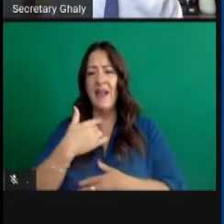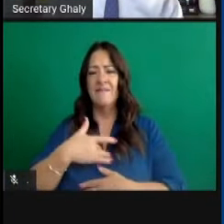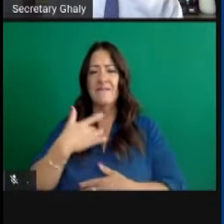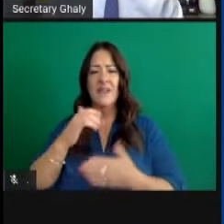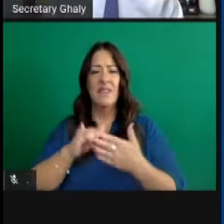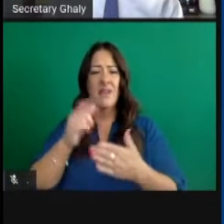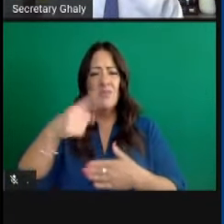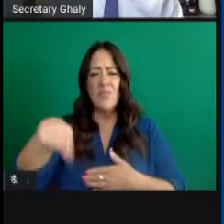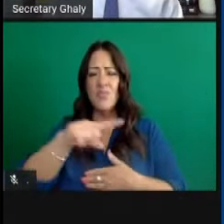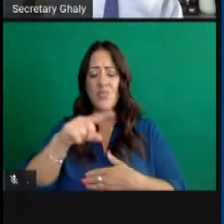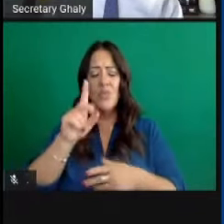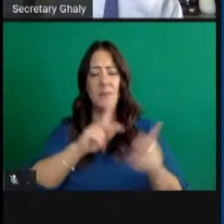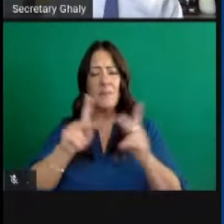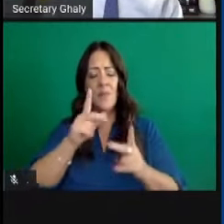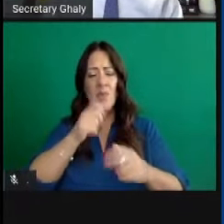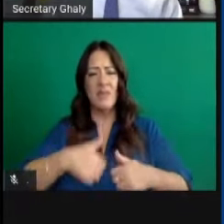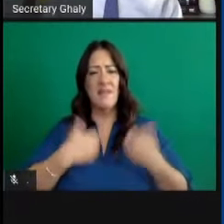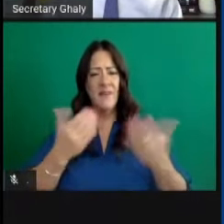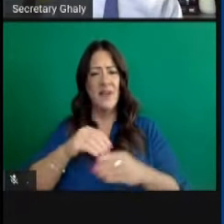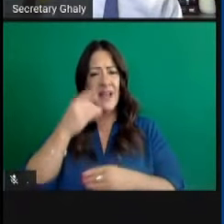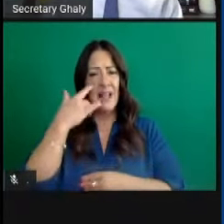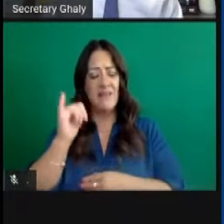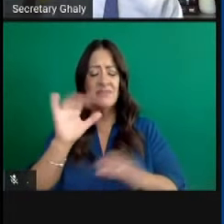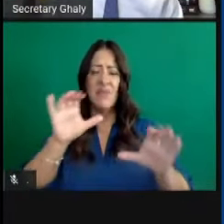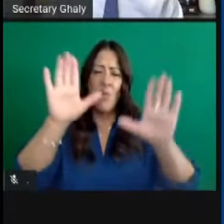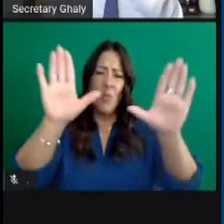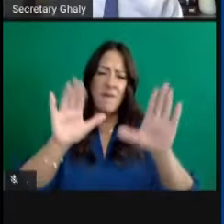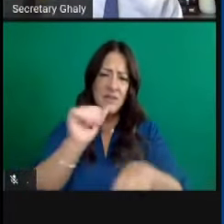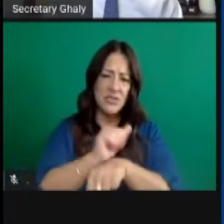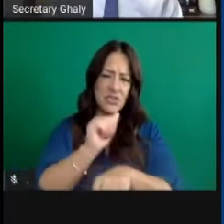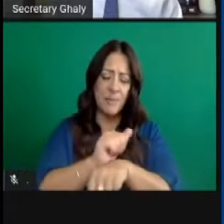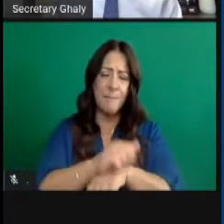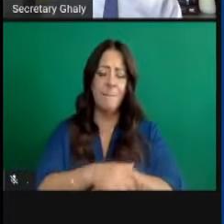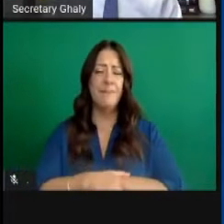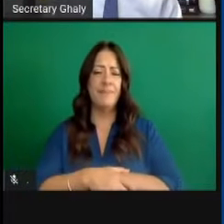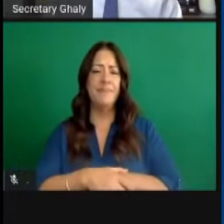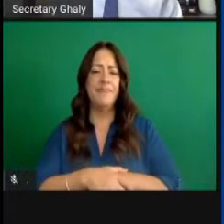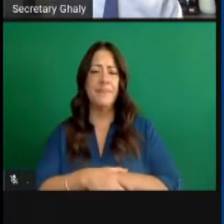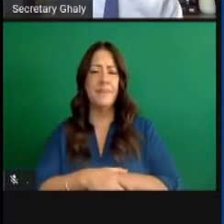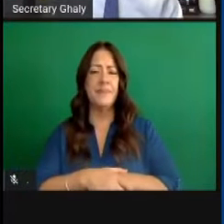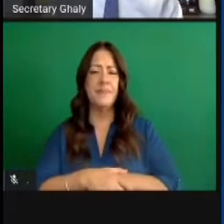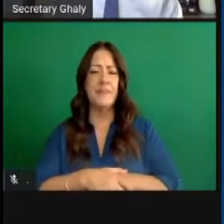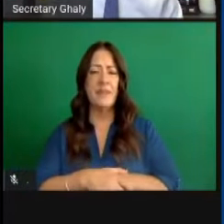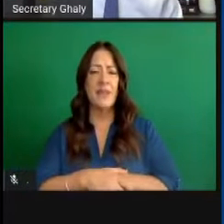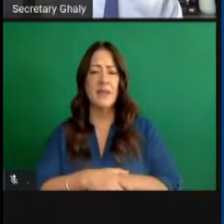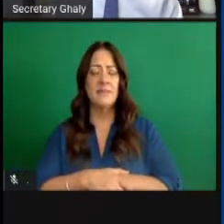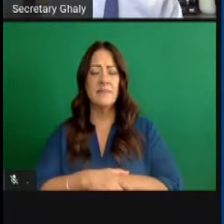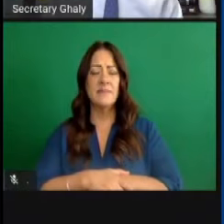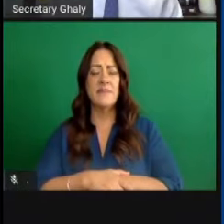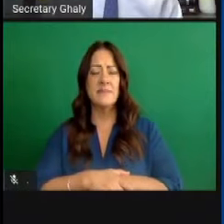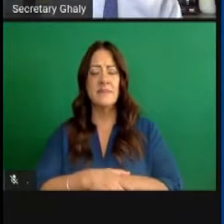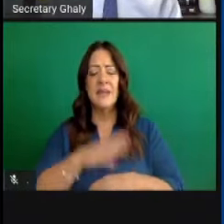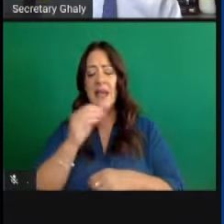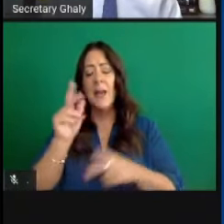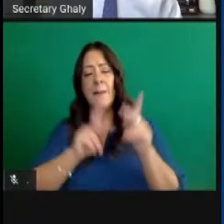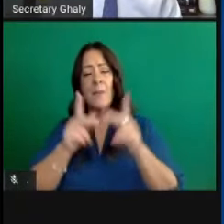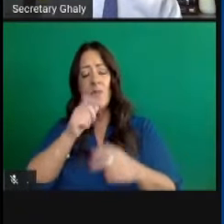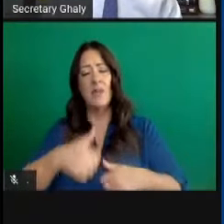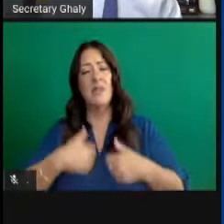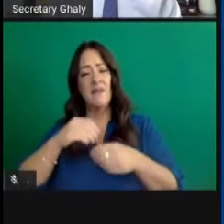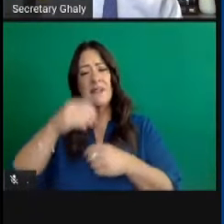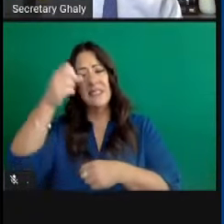incredible job throughout the state, whether you're in the far north or the far southern part of our state,